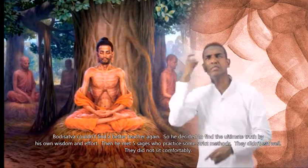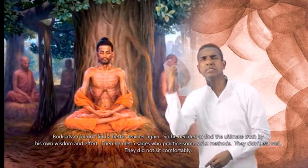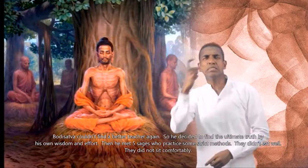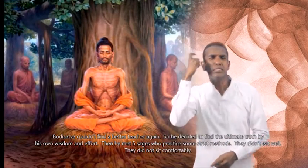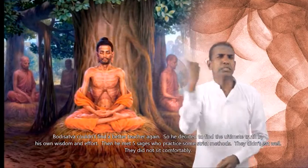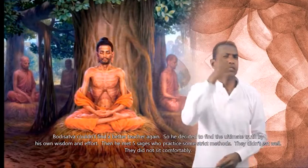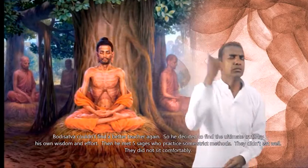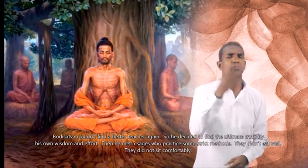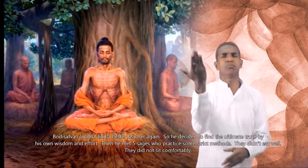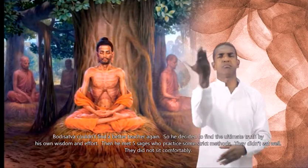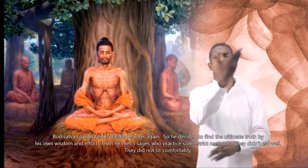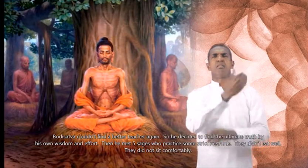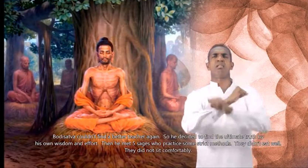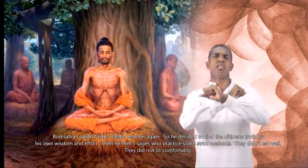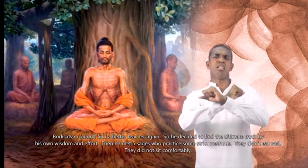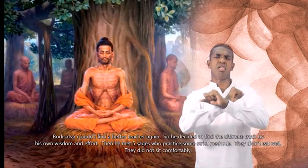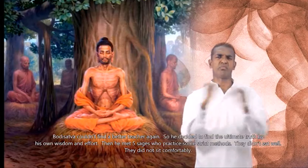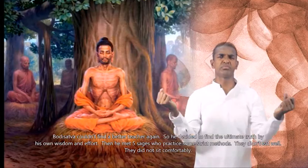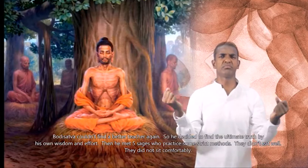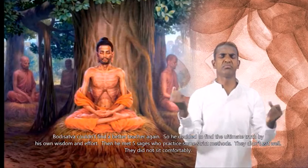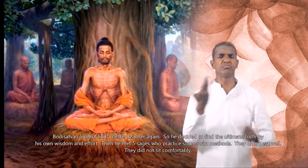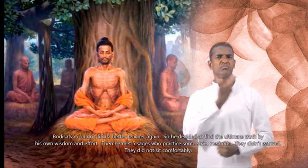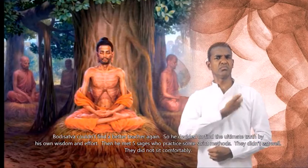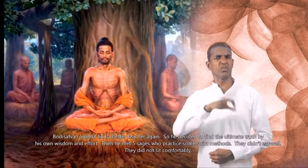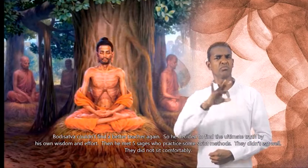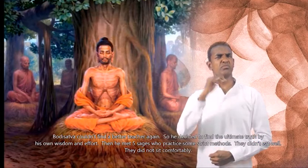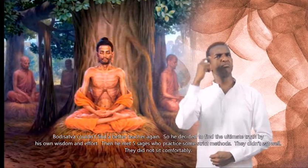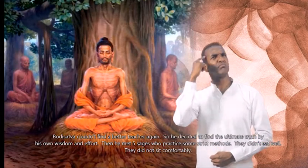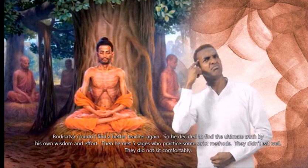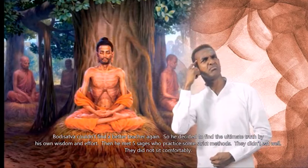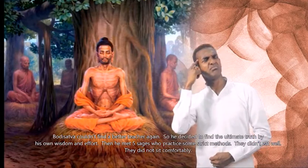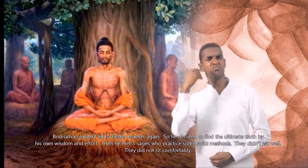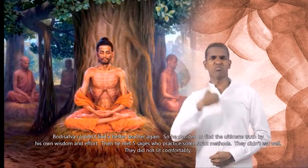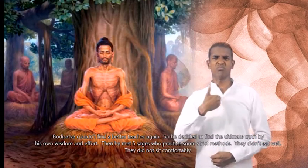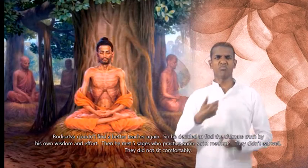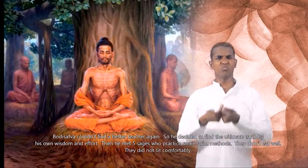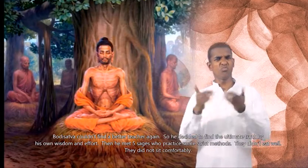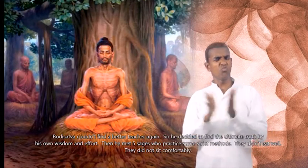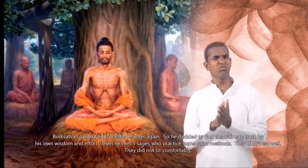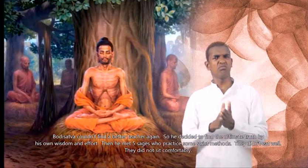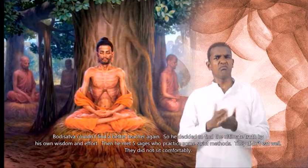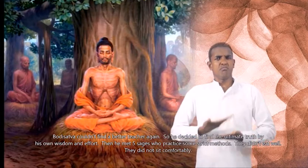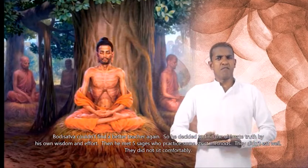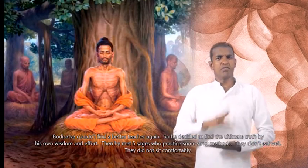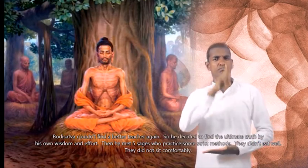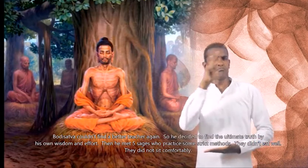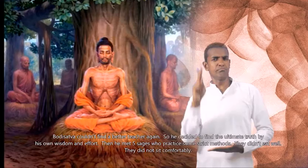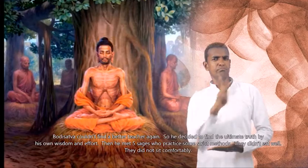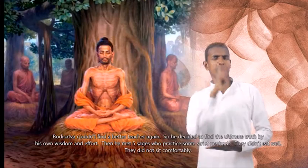effort. Then he met 5 sages who practiced some strict methods. They didn't eat well, they